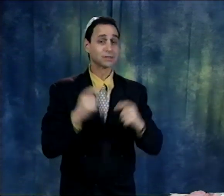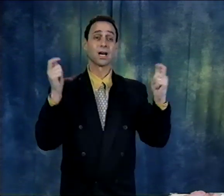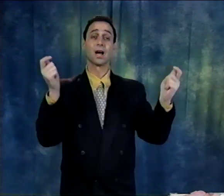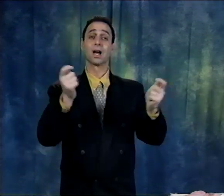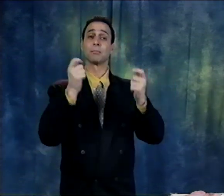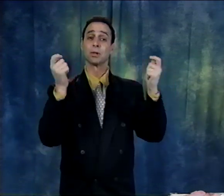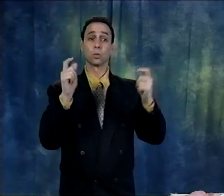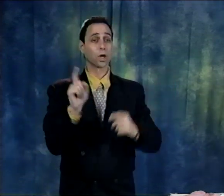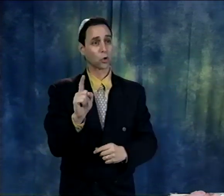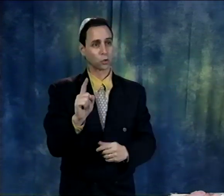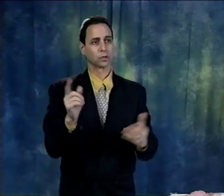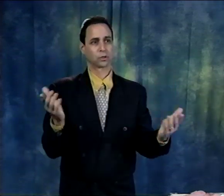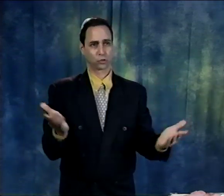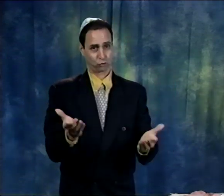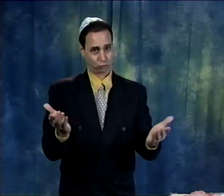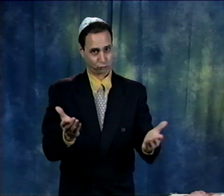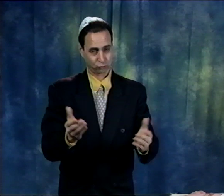we celebrate here.